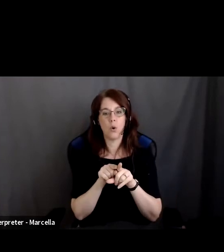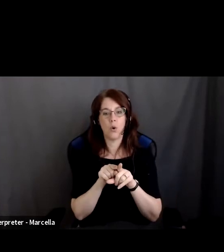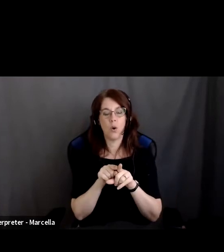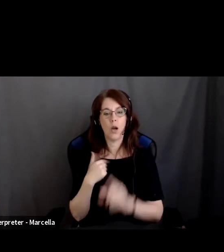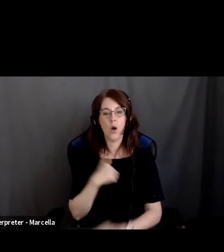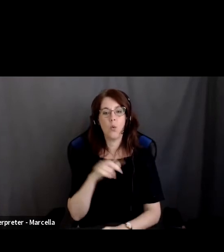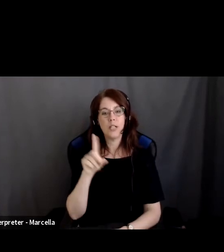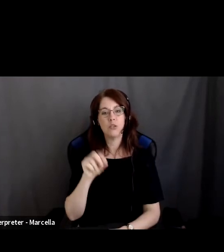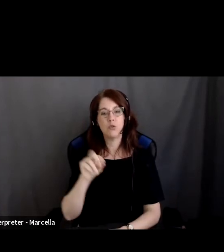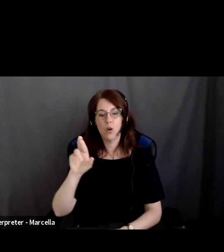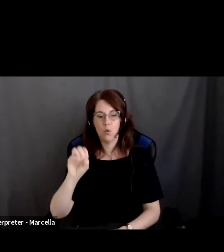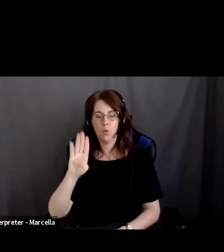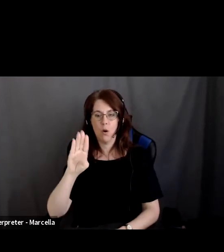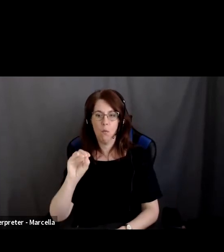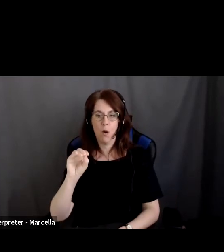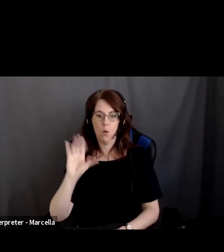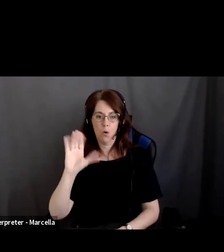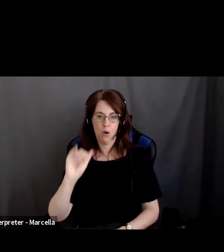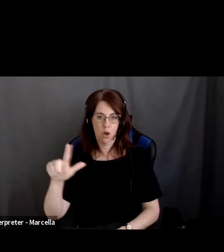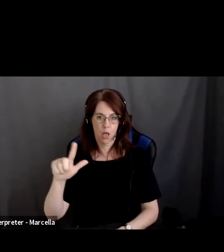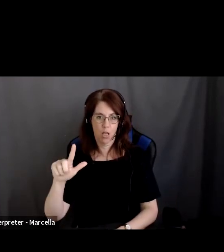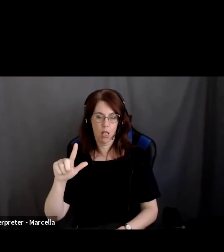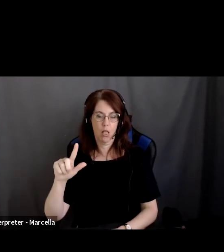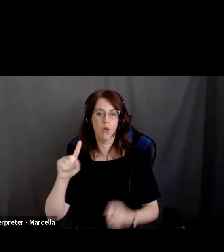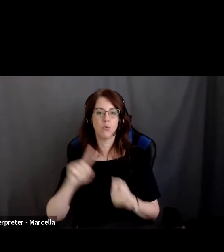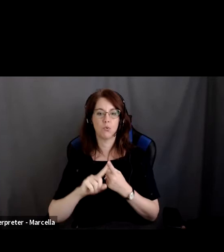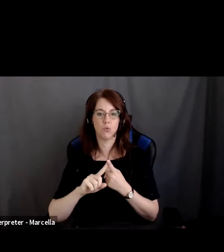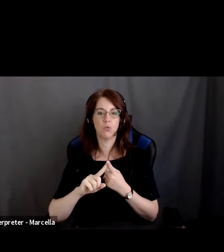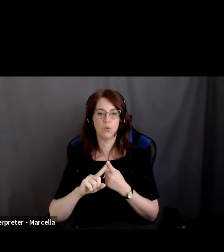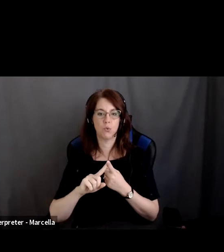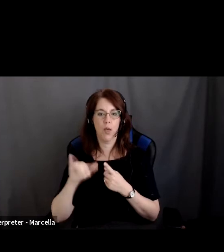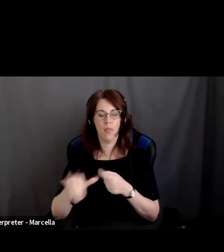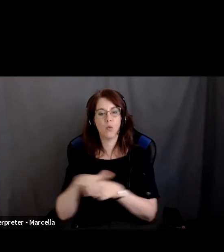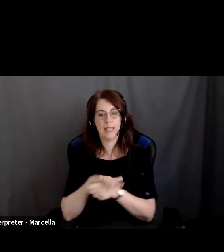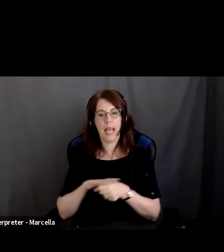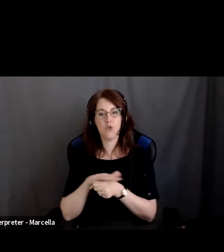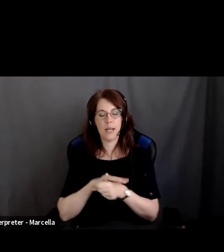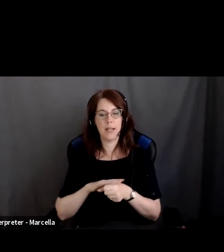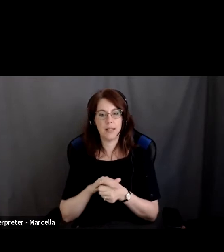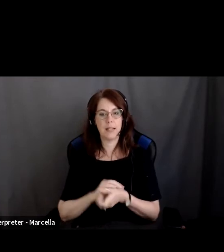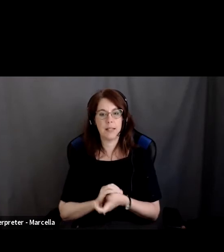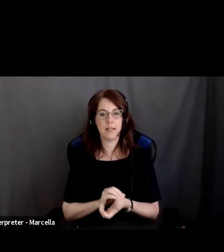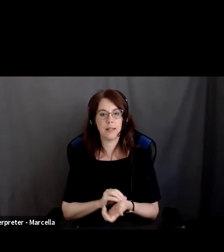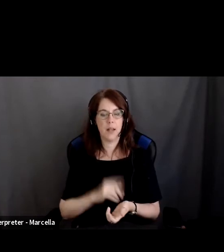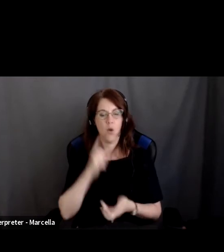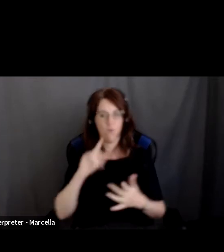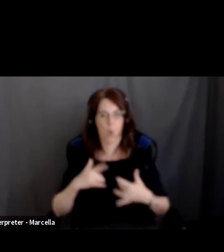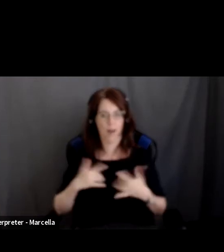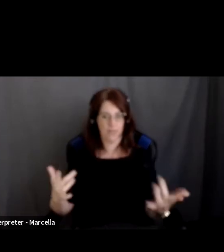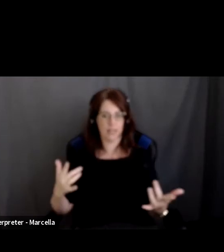a robocall to those um, areas for the events that we